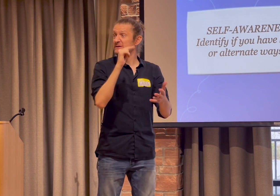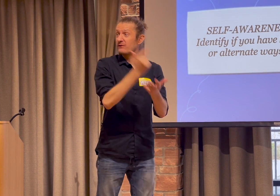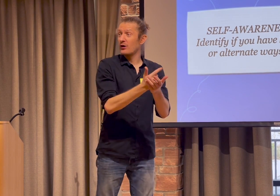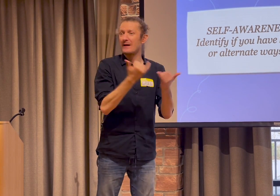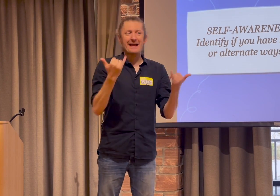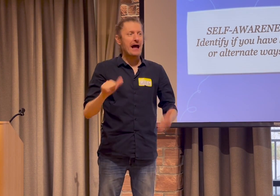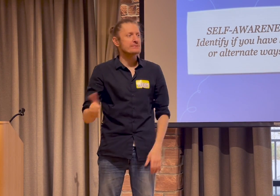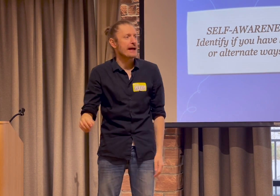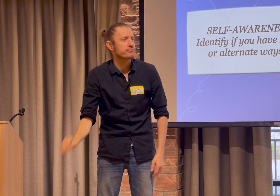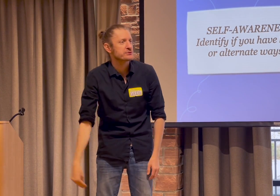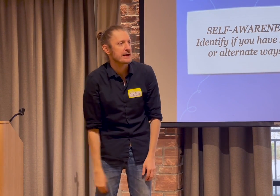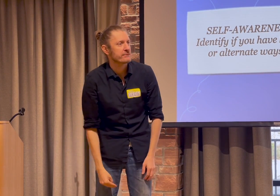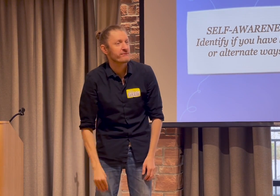what's happening.